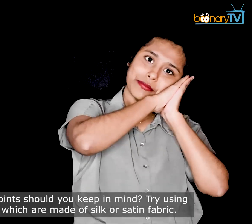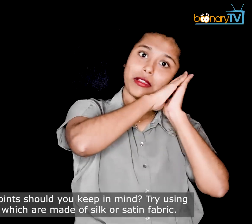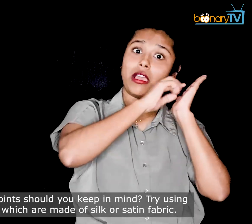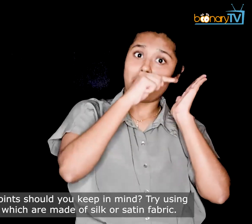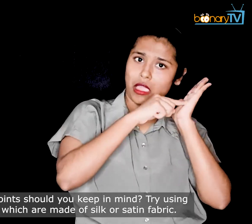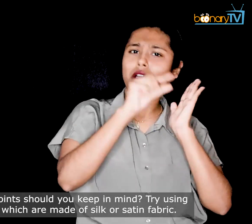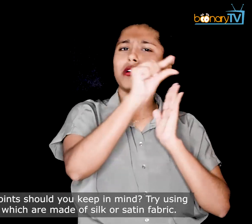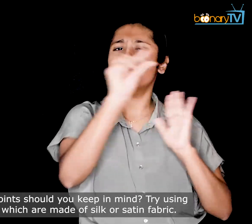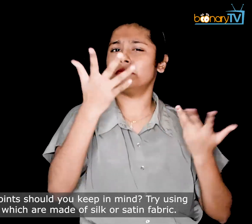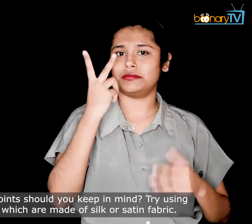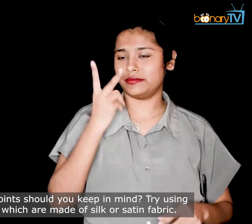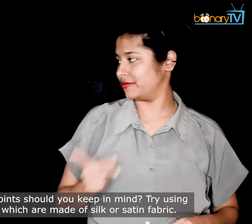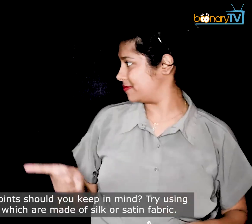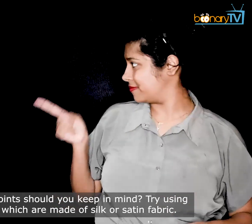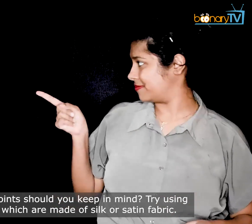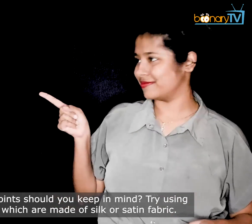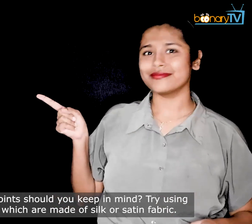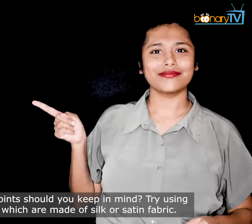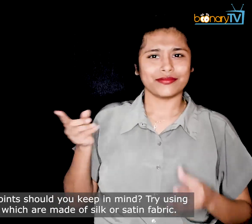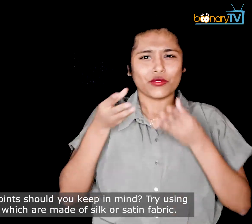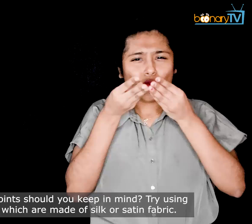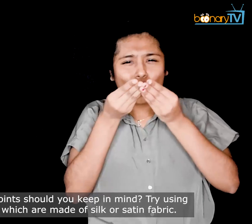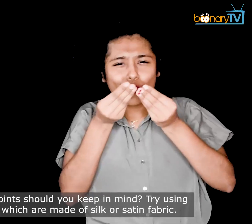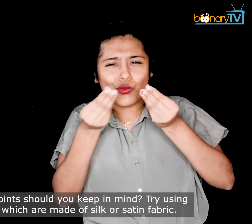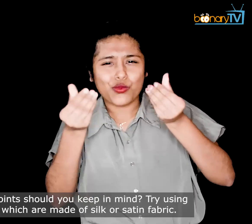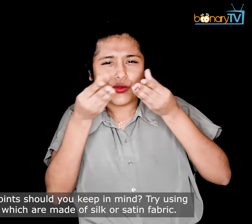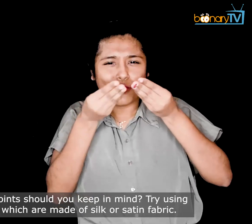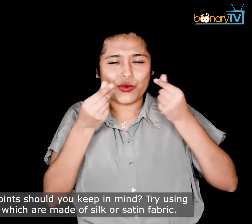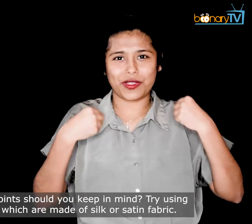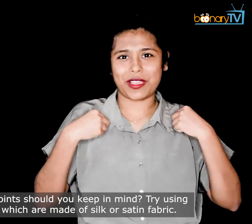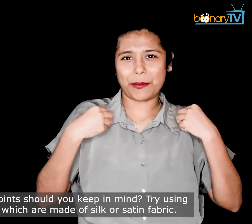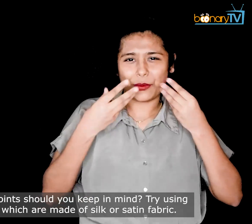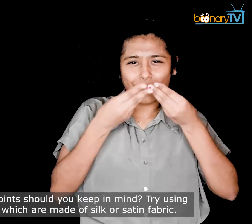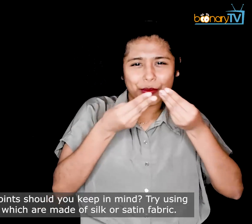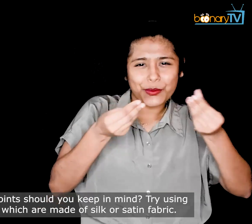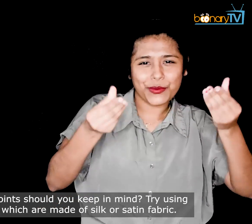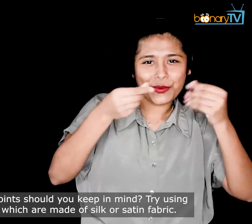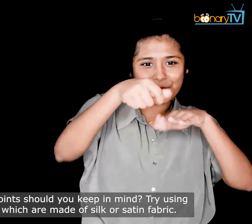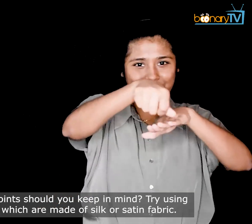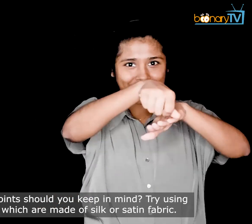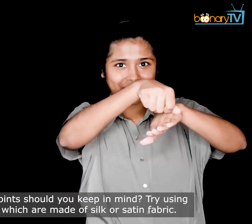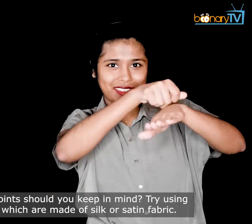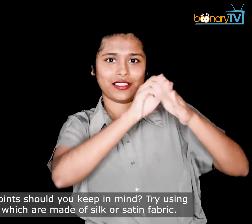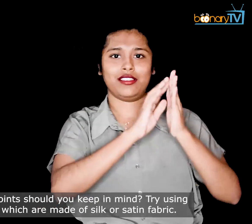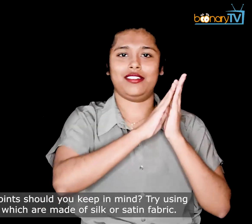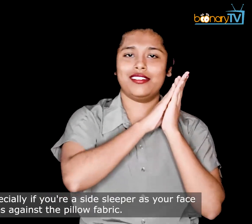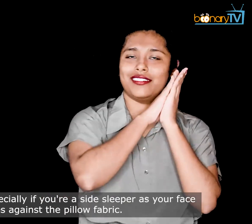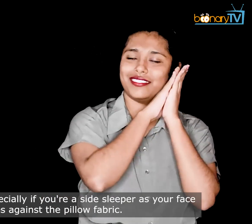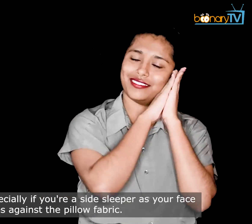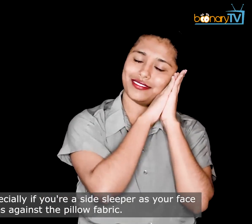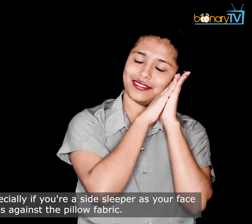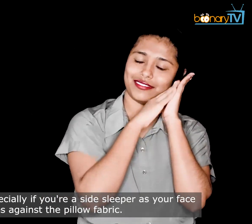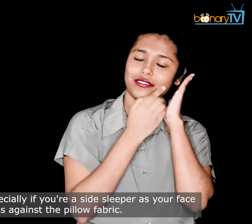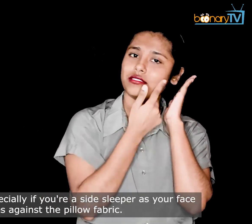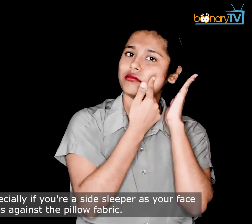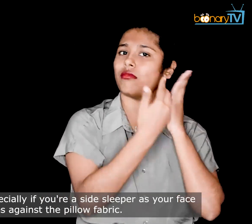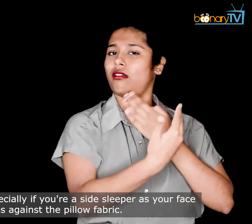silk or satin fabric. This fabric is good